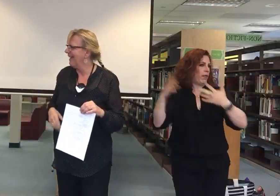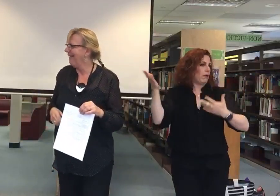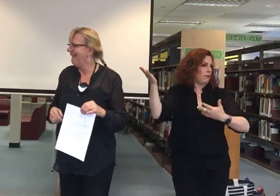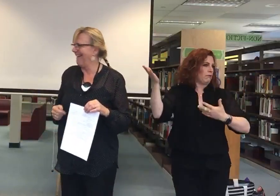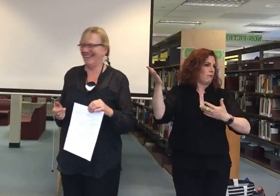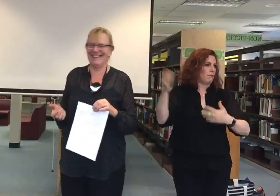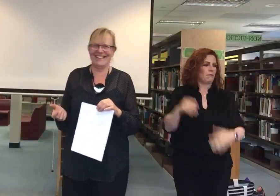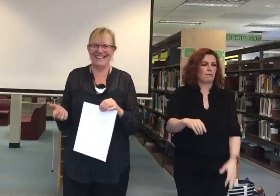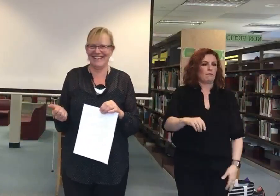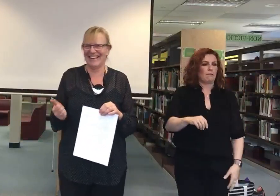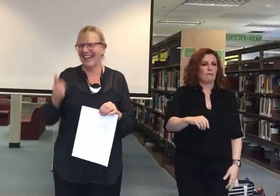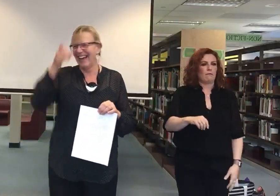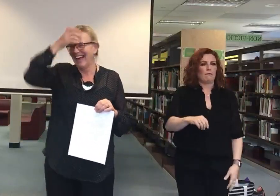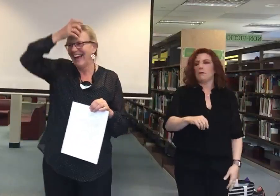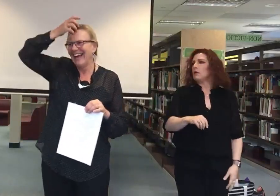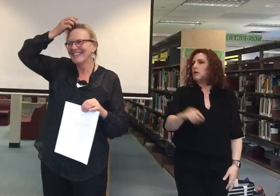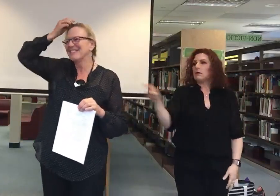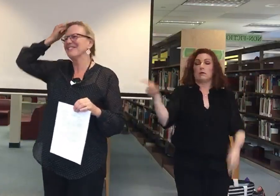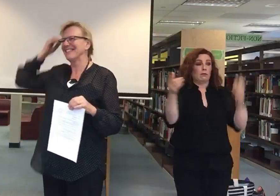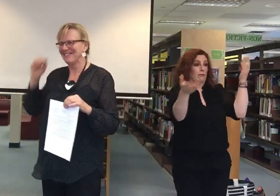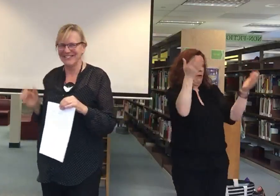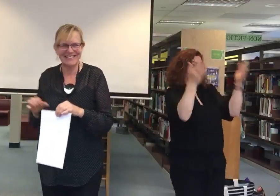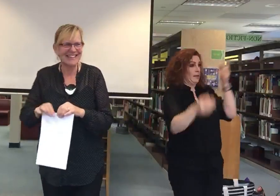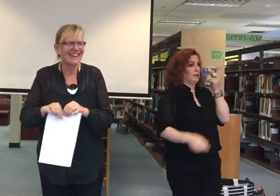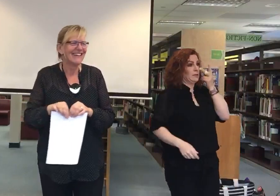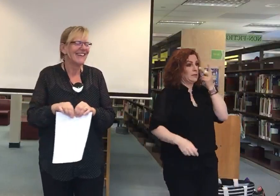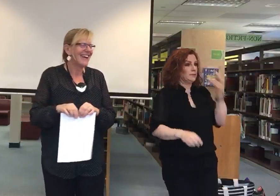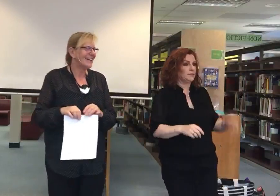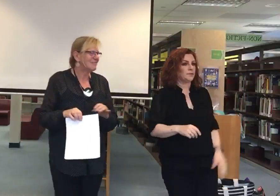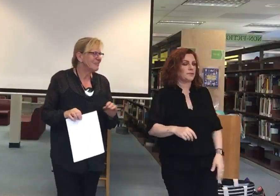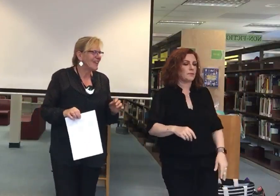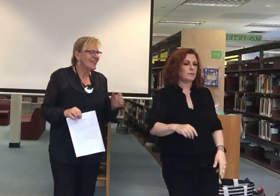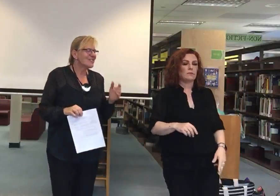right? Maybe, we'll see. So we'll see.